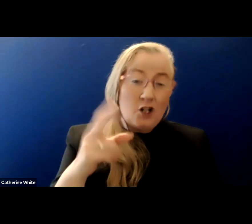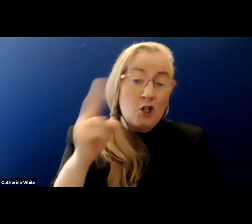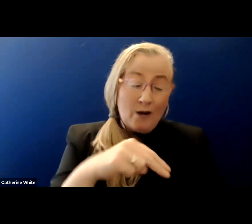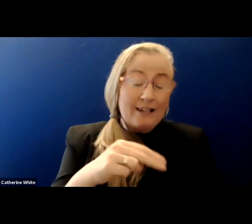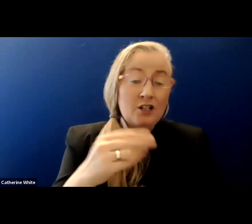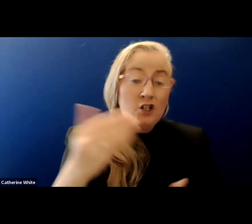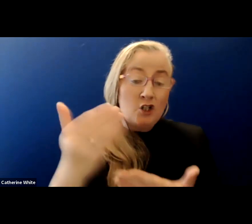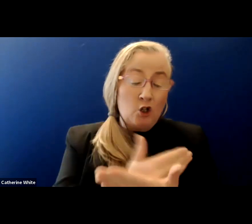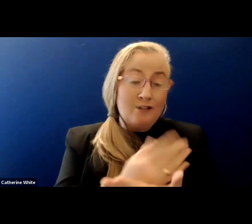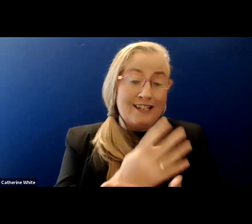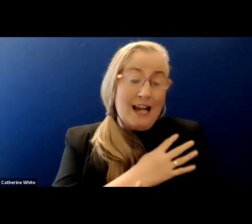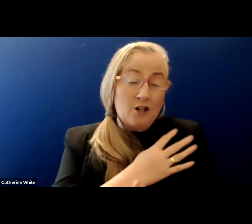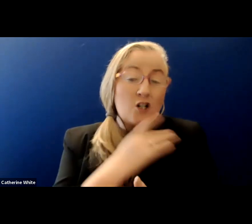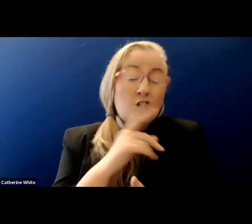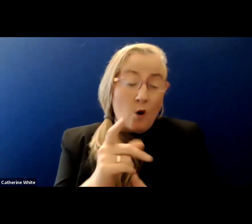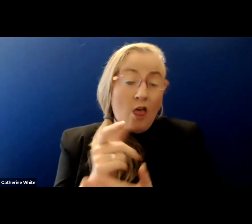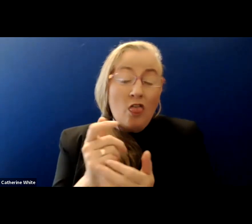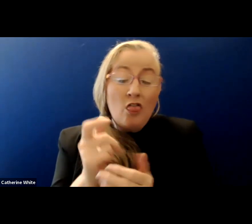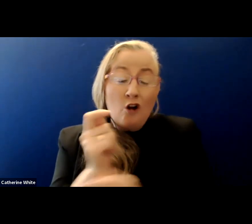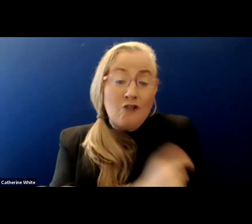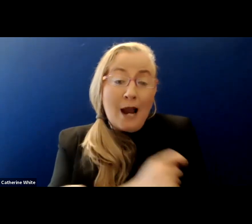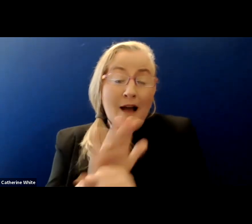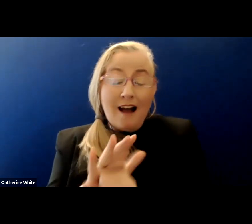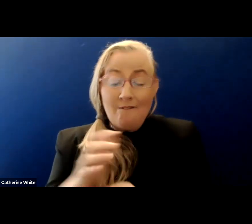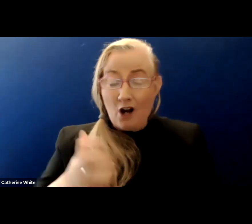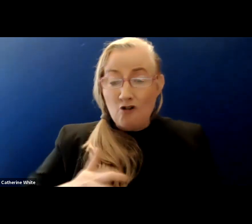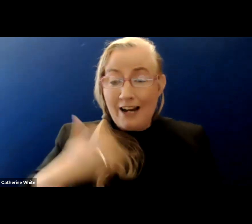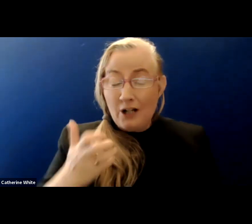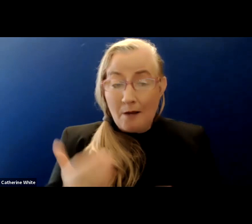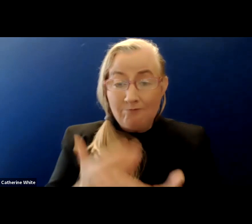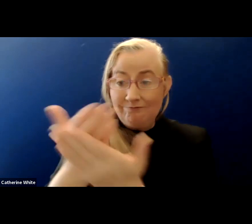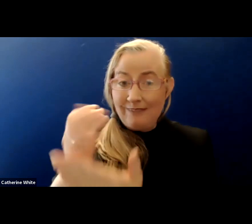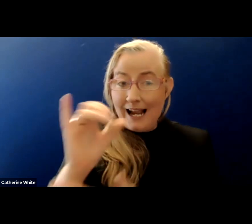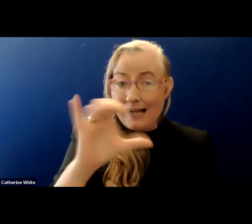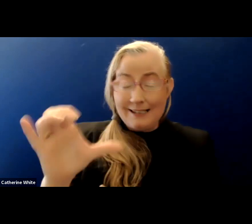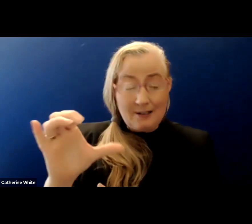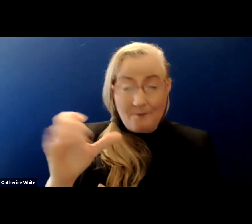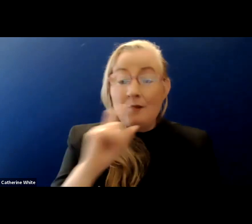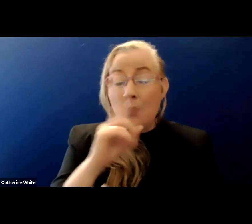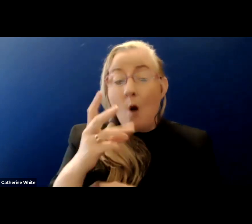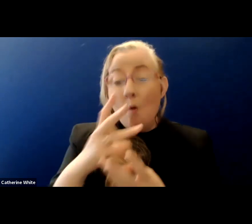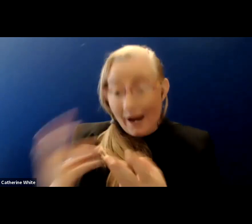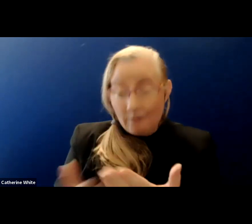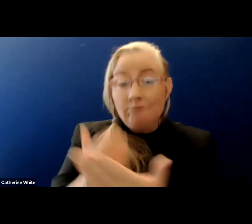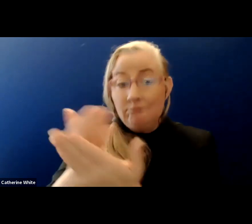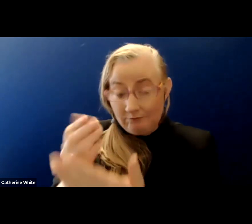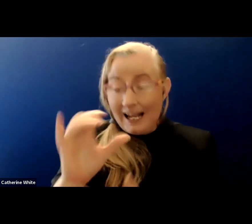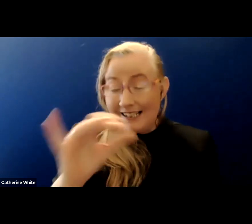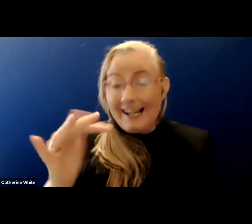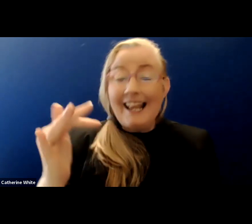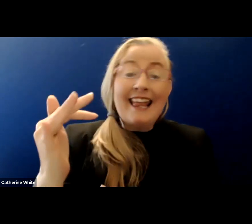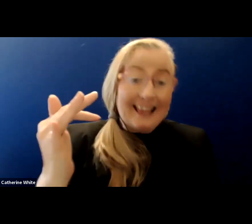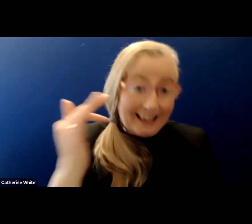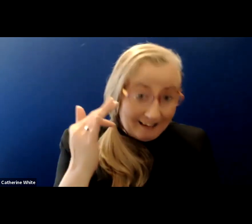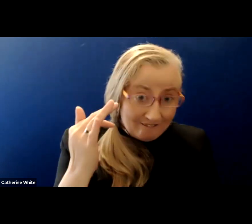referral for a crime of aggression to actually come before the ICC. When it does come before the ICC, or if it does